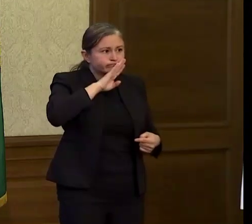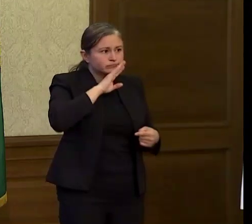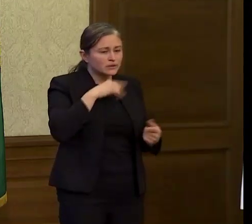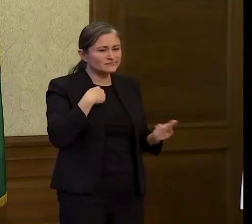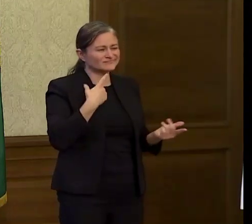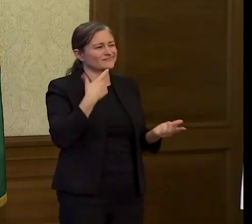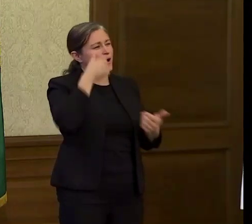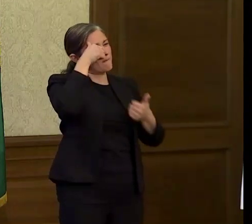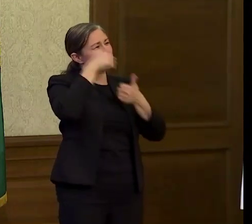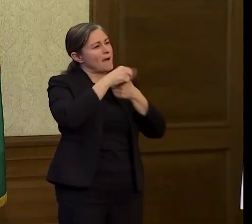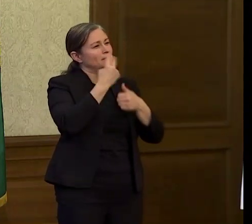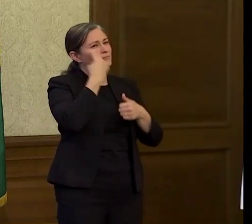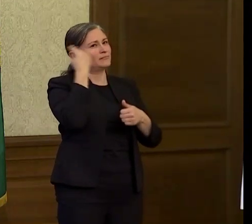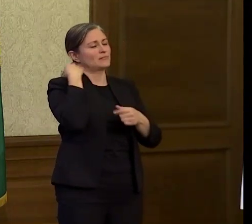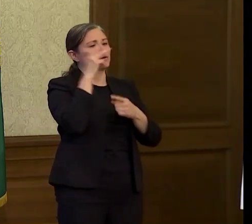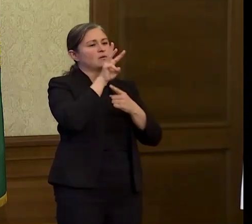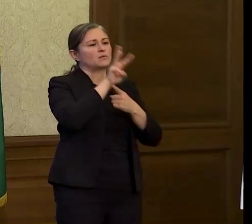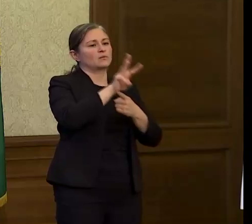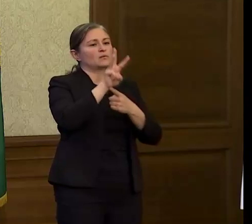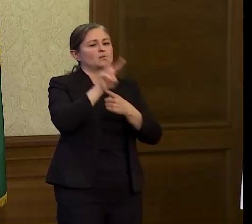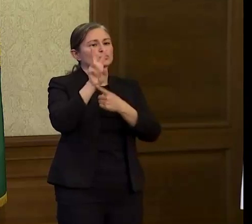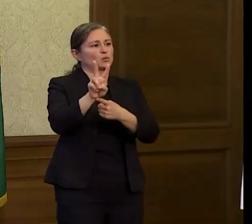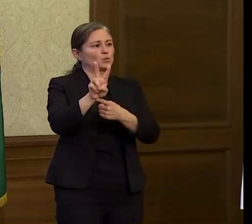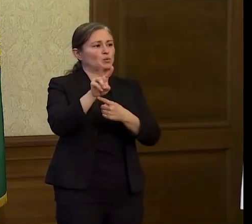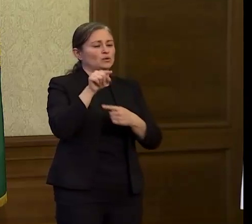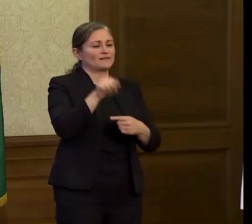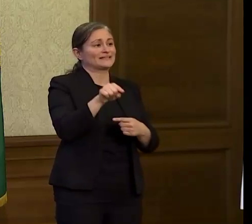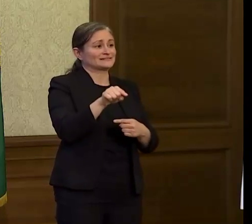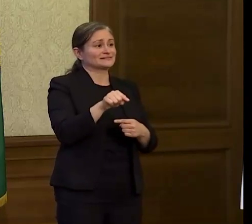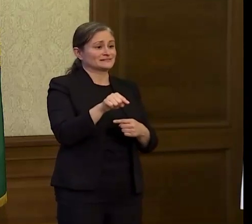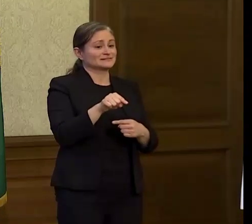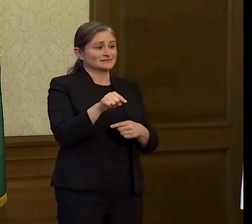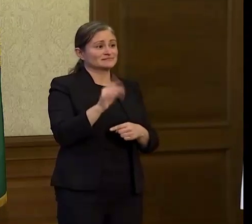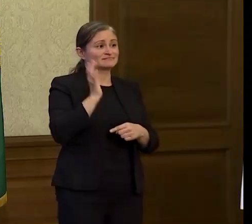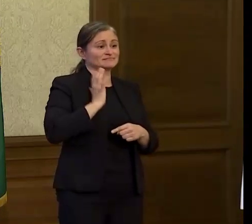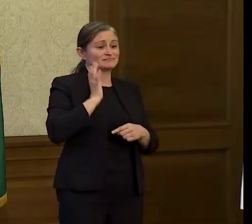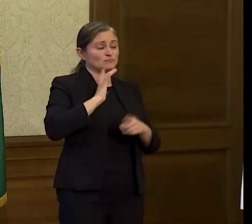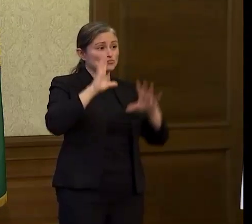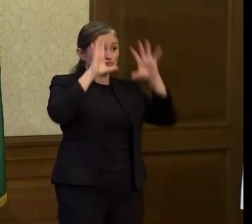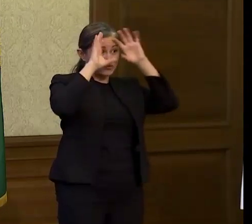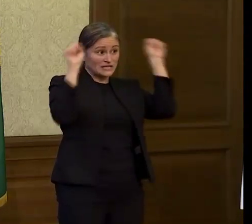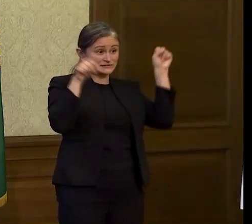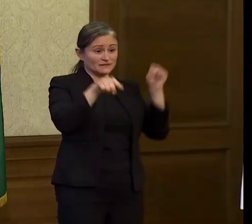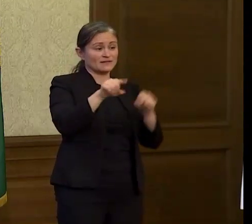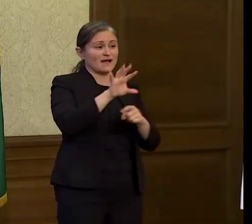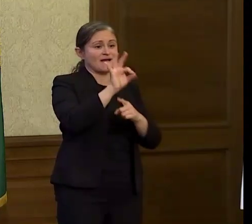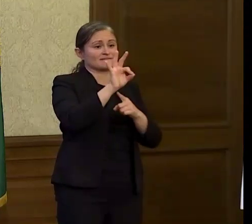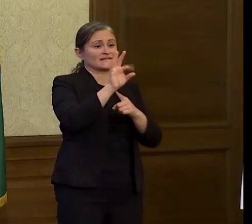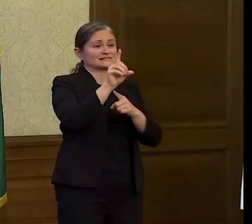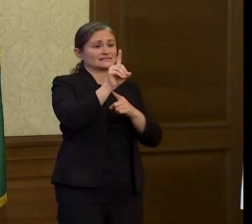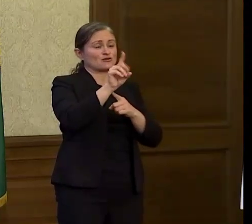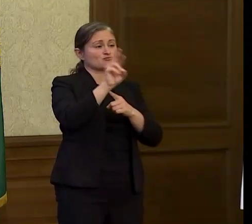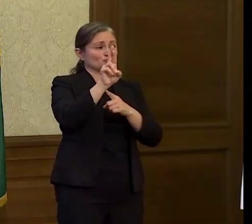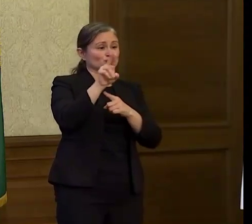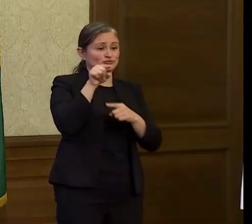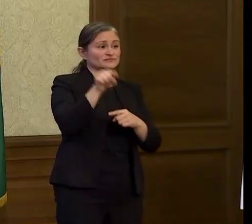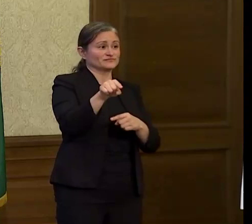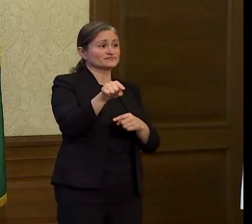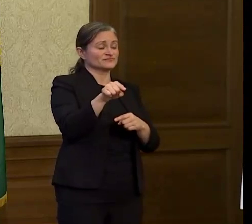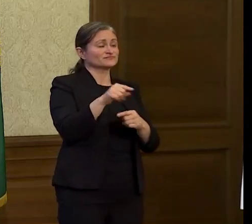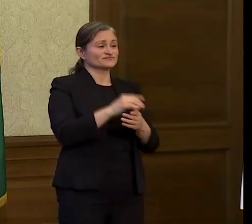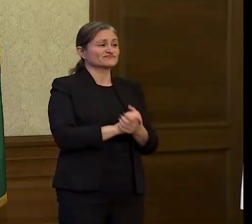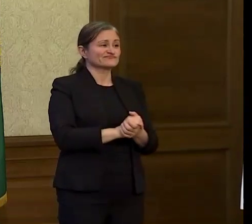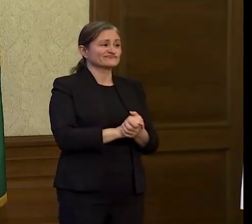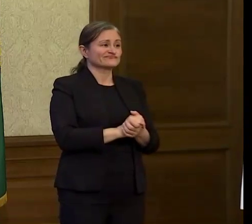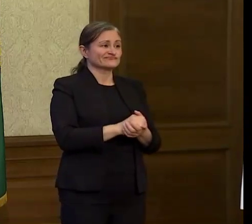II analogy, Franklin Delano Roosevelt, after Pearl Harbor, just didn't tell the states to